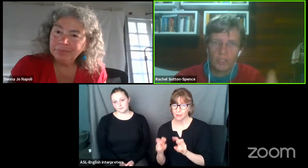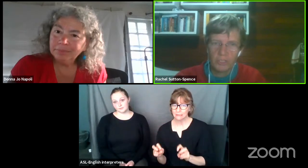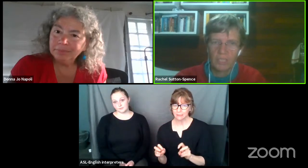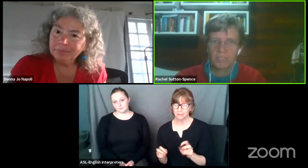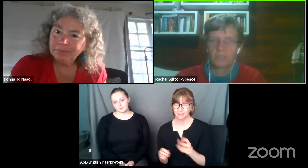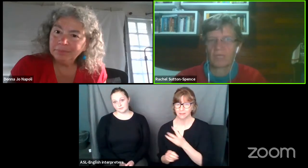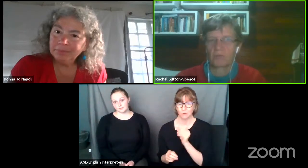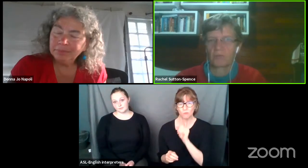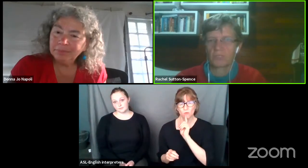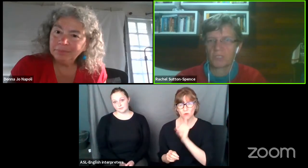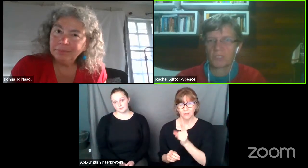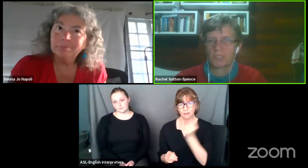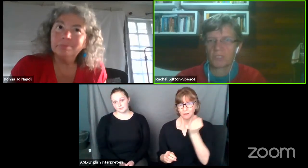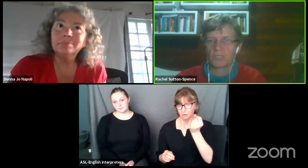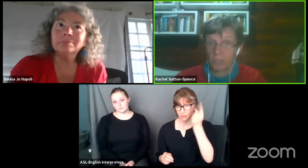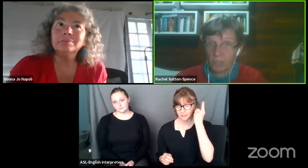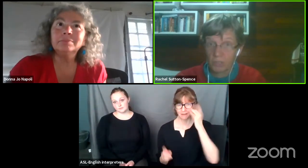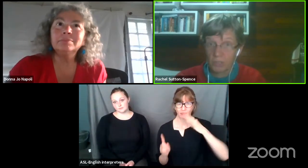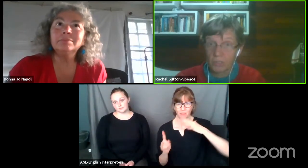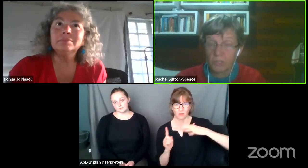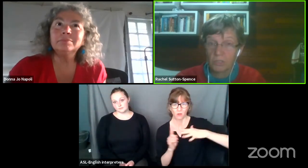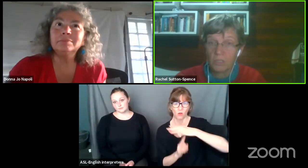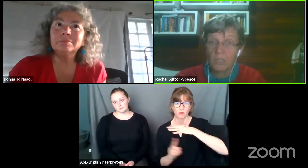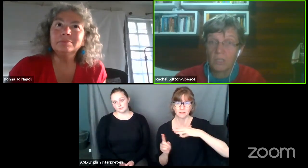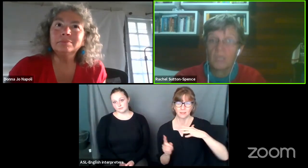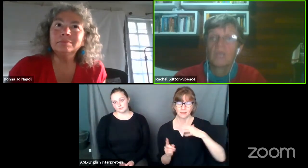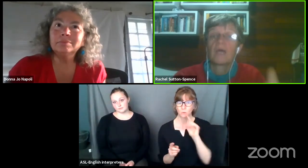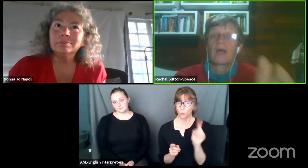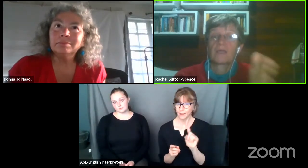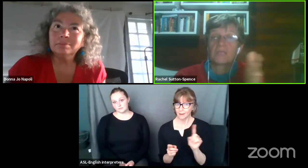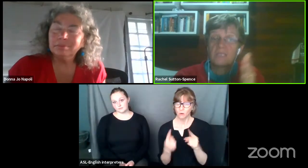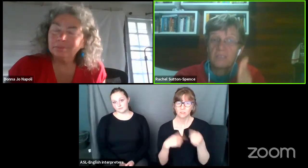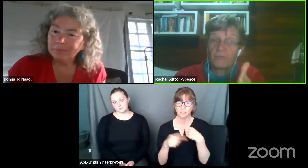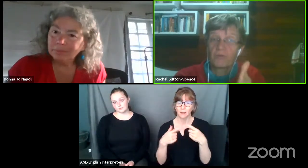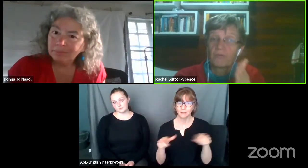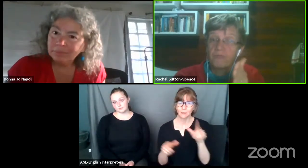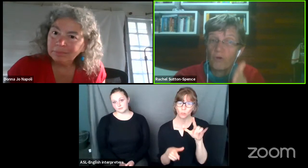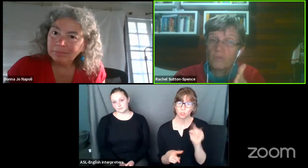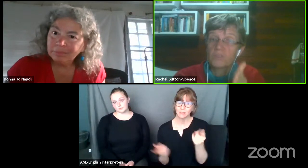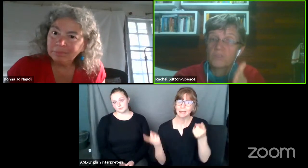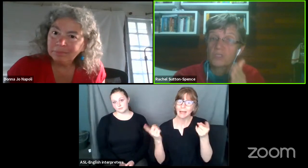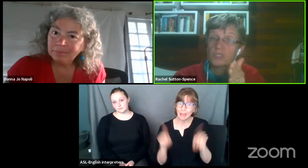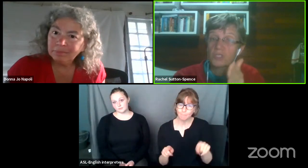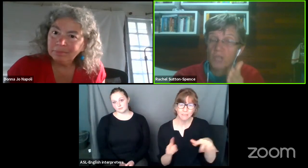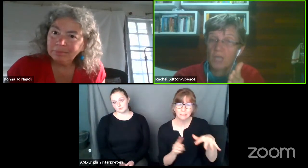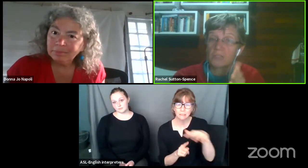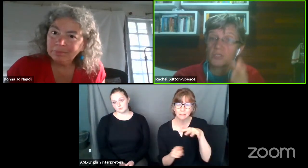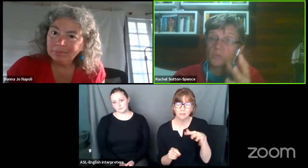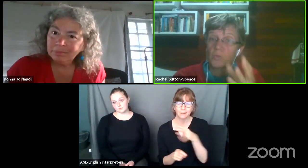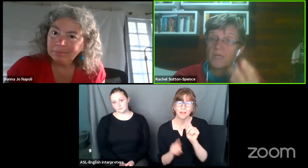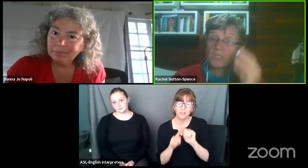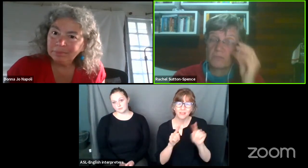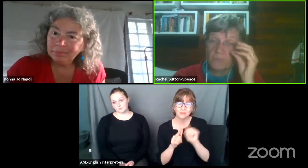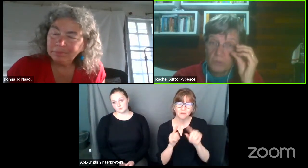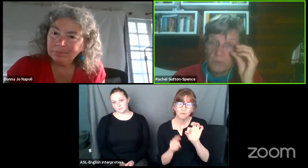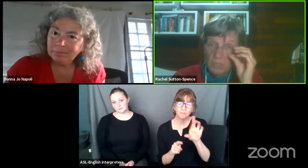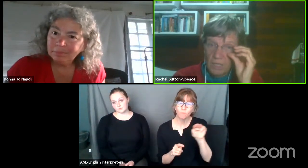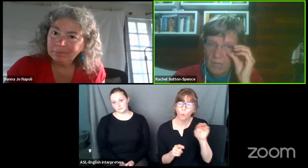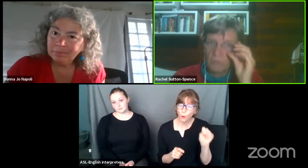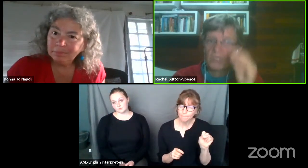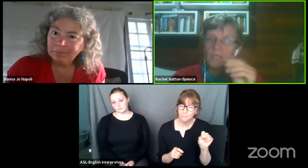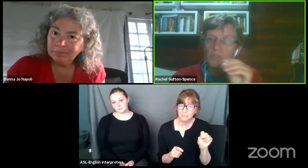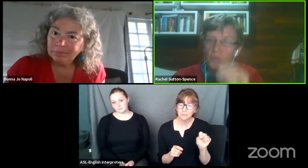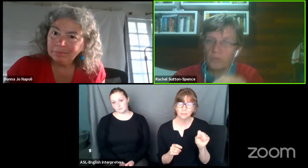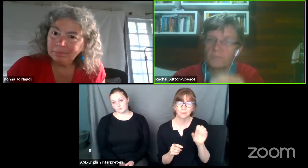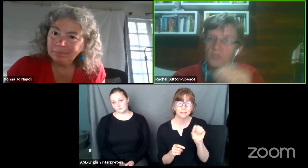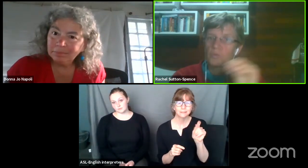the context in which sign language literature occurs and the different forms and styles and ways of using that